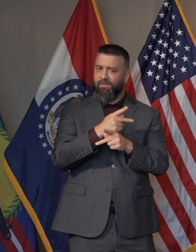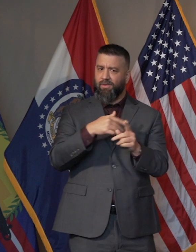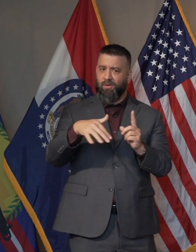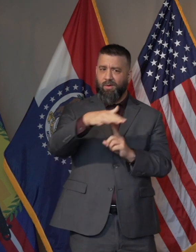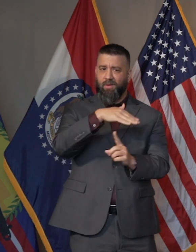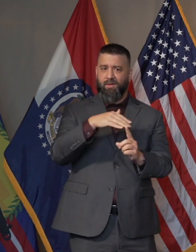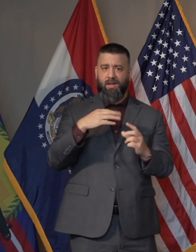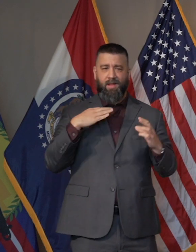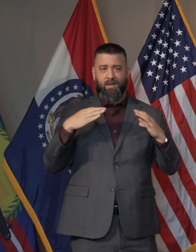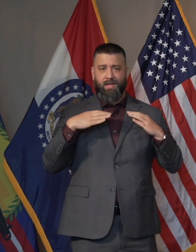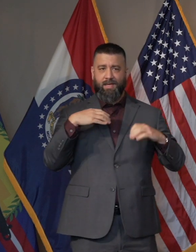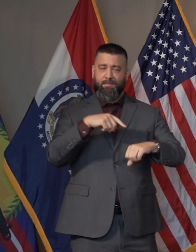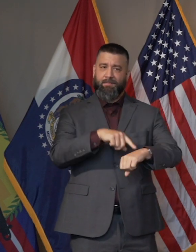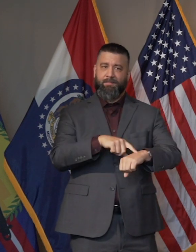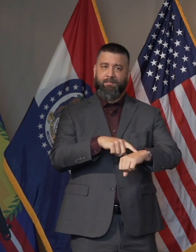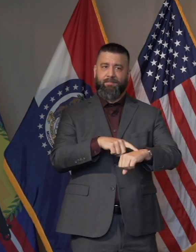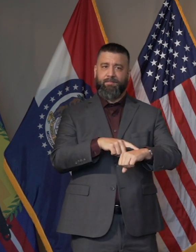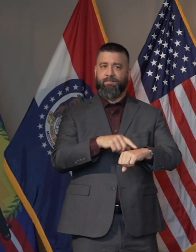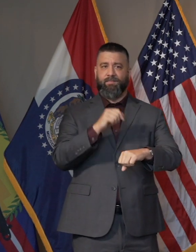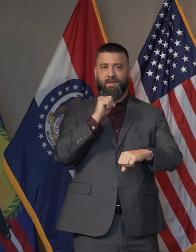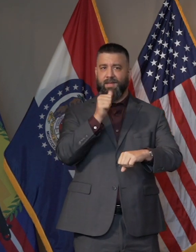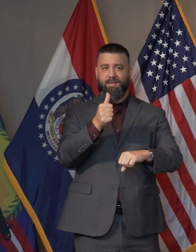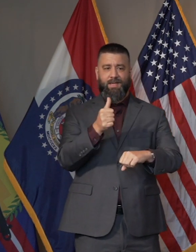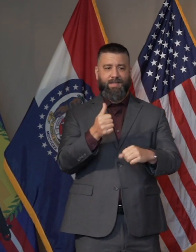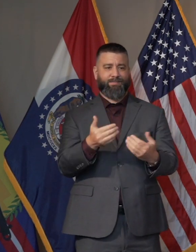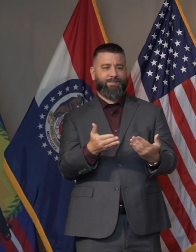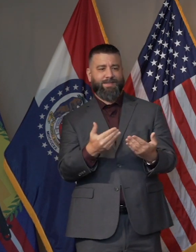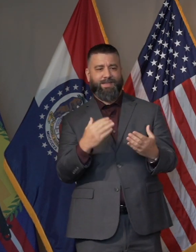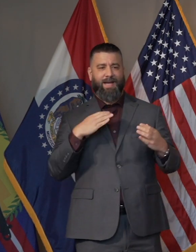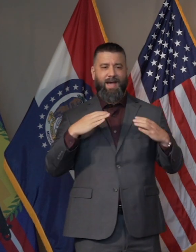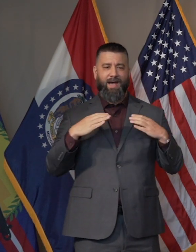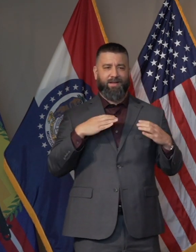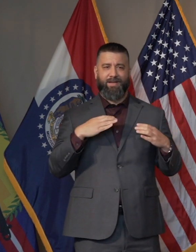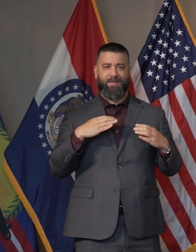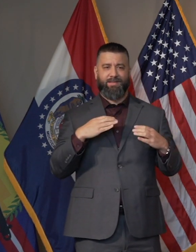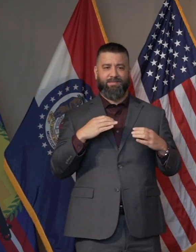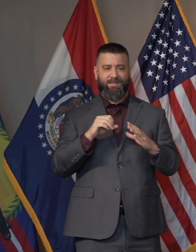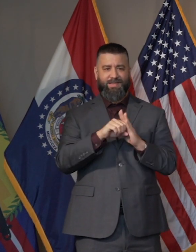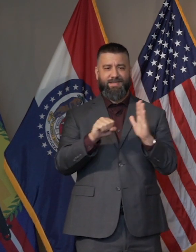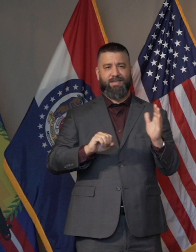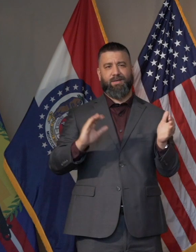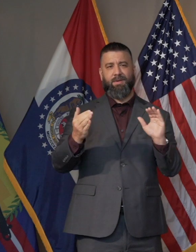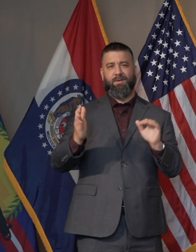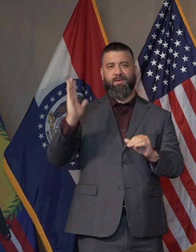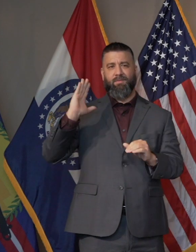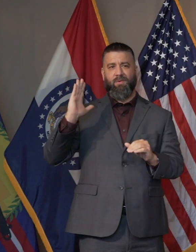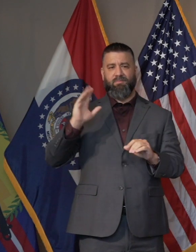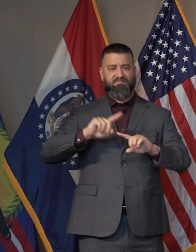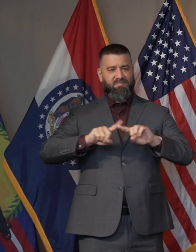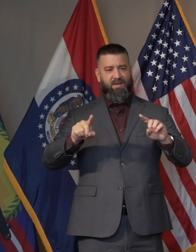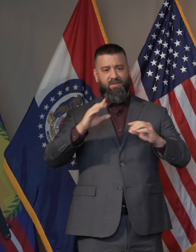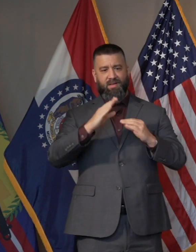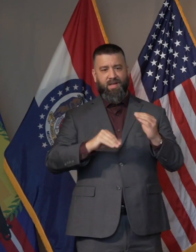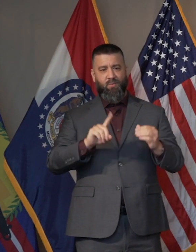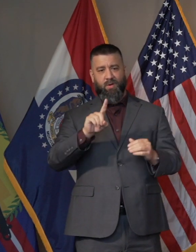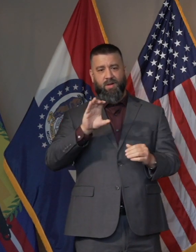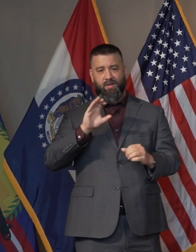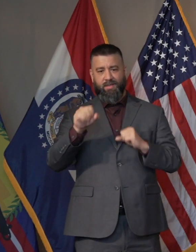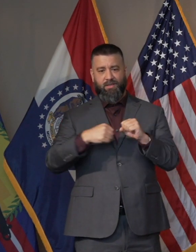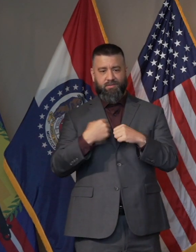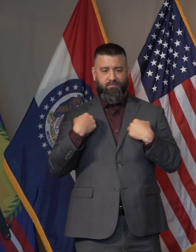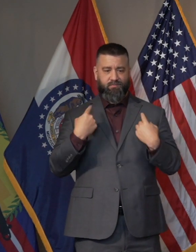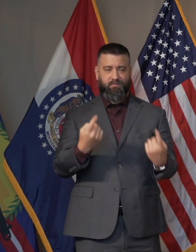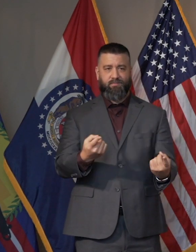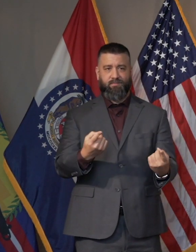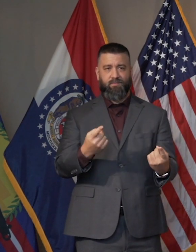our holidays. This is not going to be a holiday season like anyone has seen in the past 100 years. We have to limit